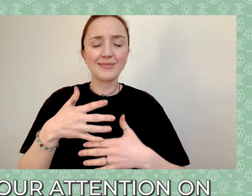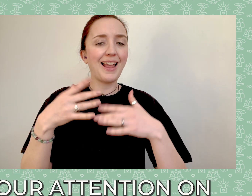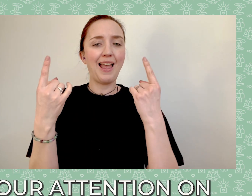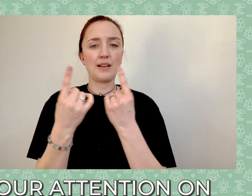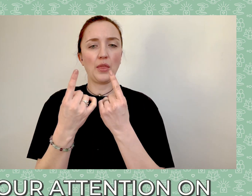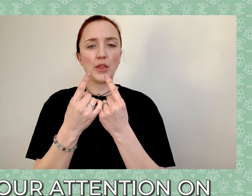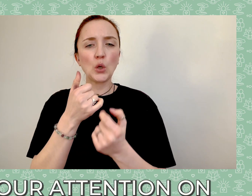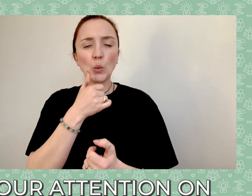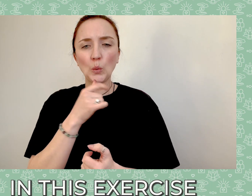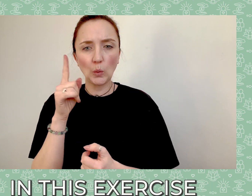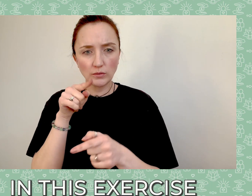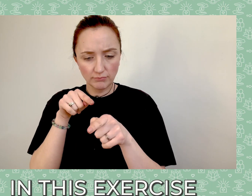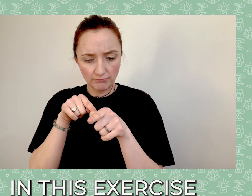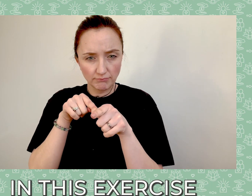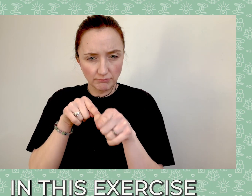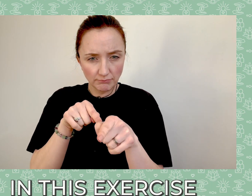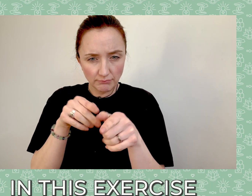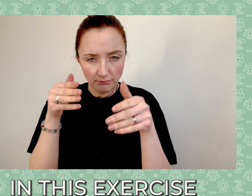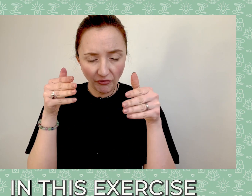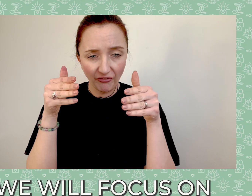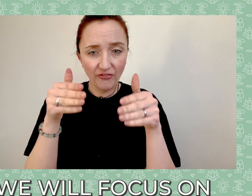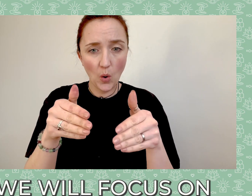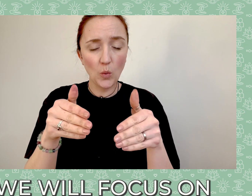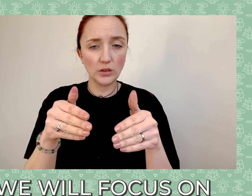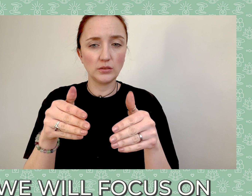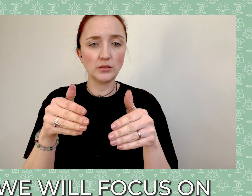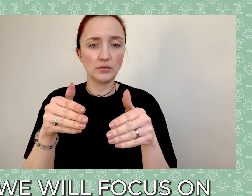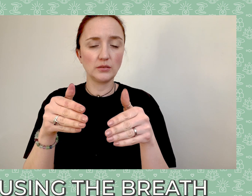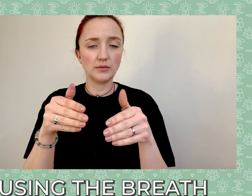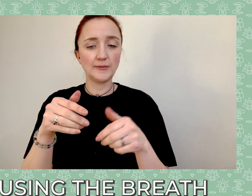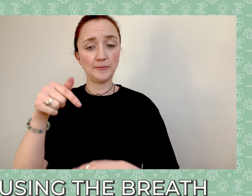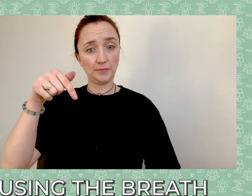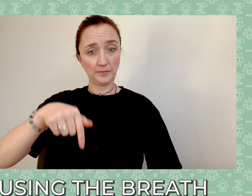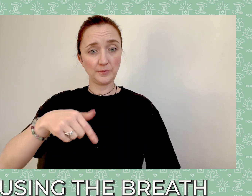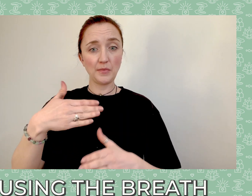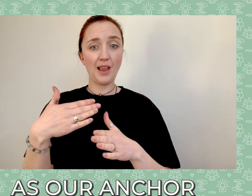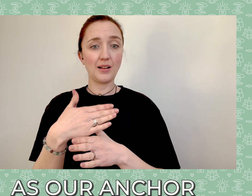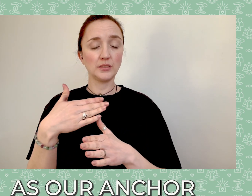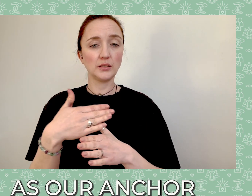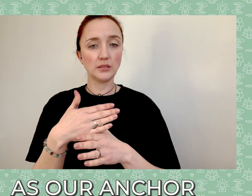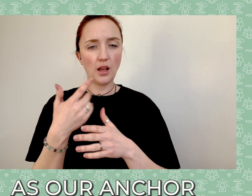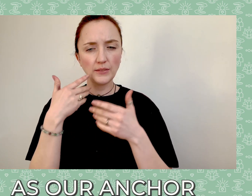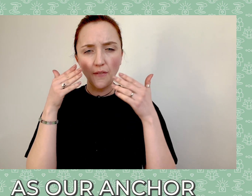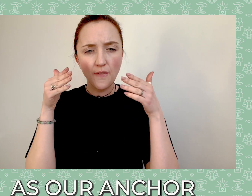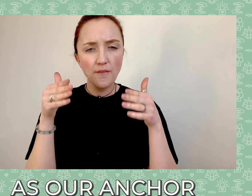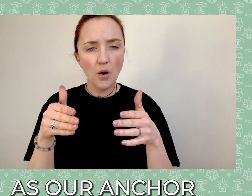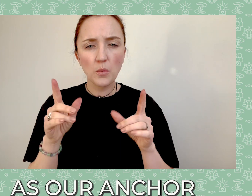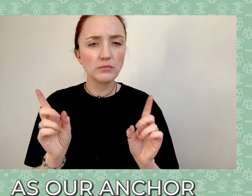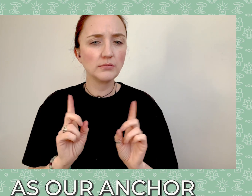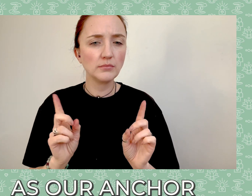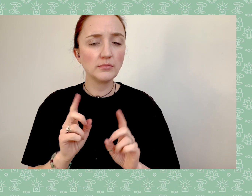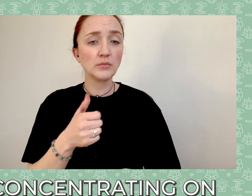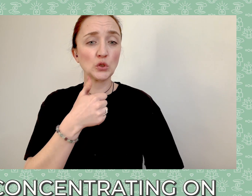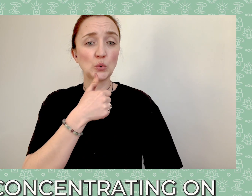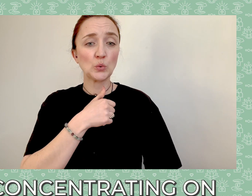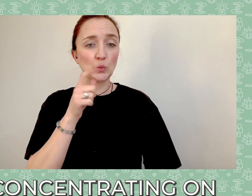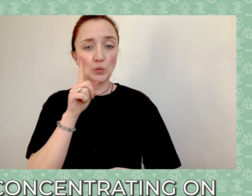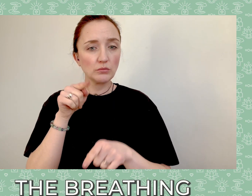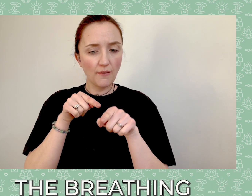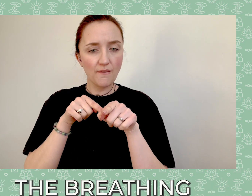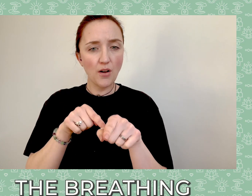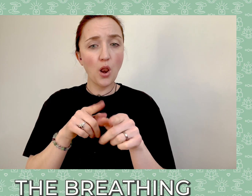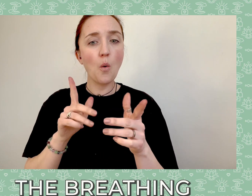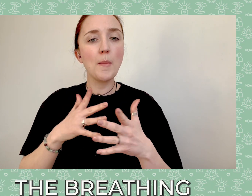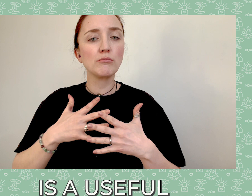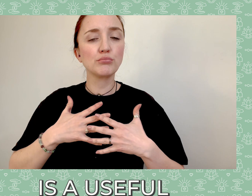our attention on. In this exercise, we will focus on using the breath as our anchor. Concentrating